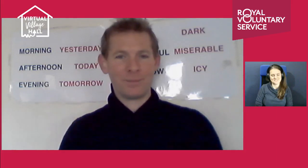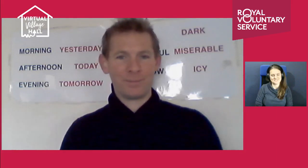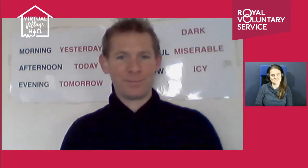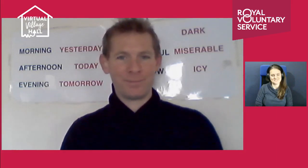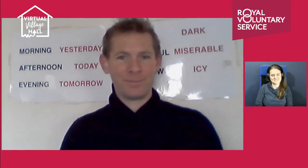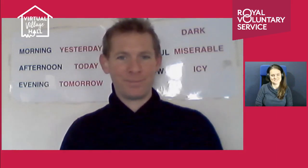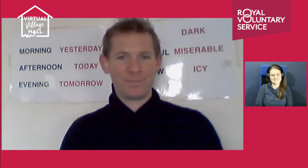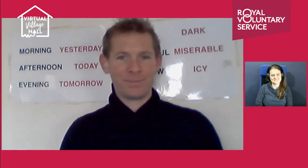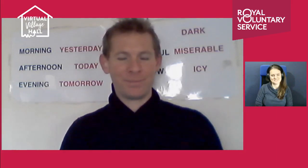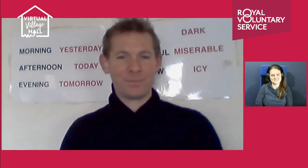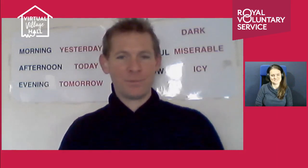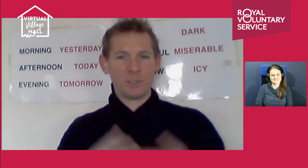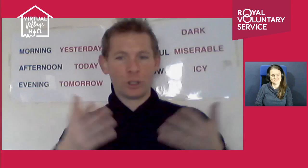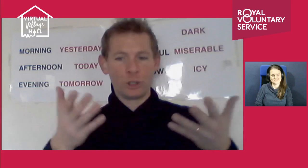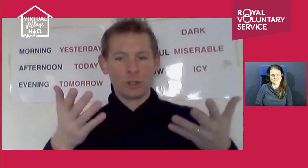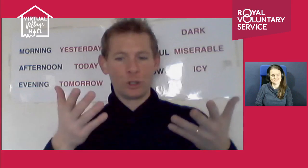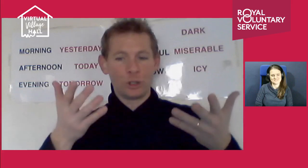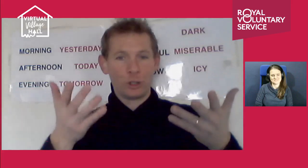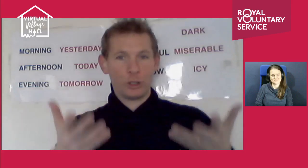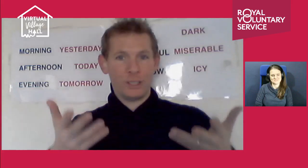Today.